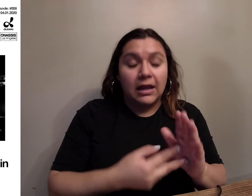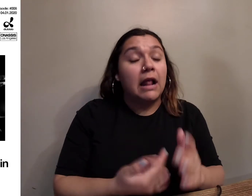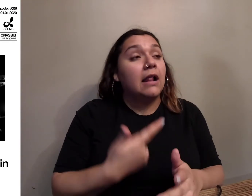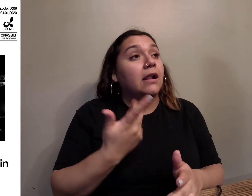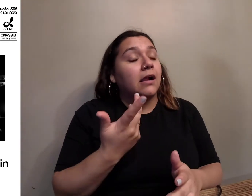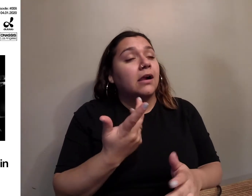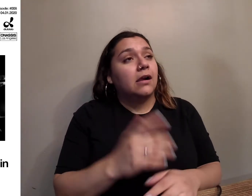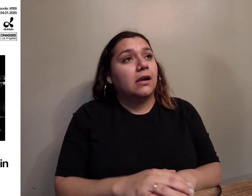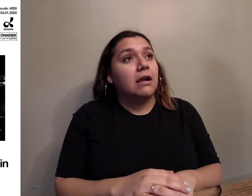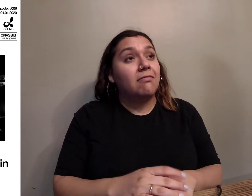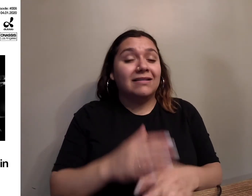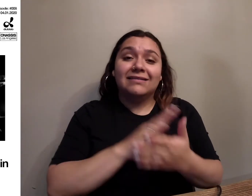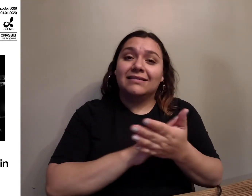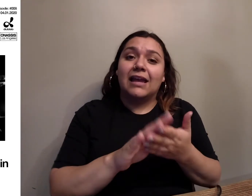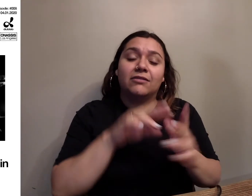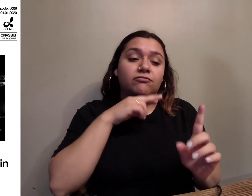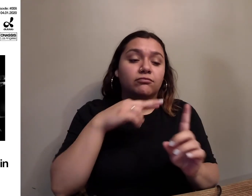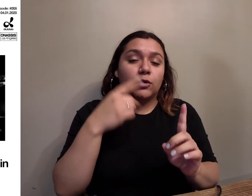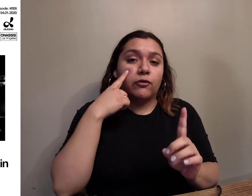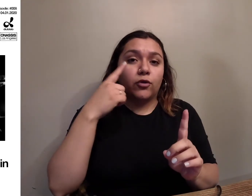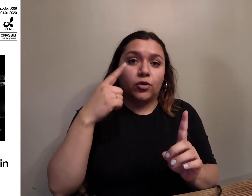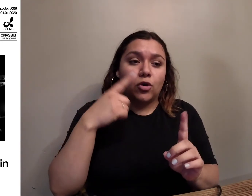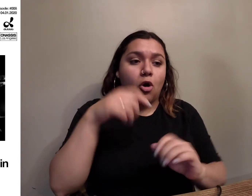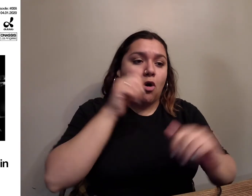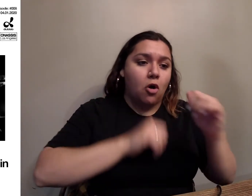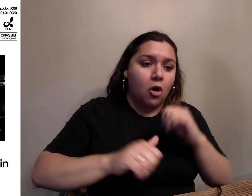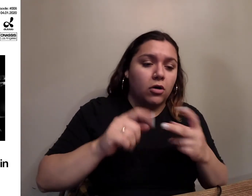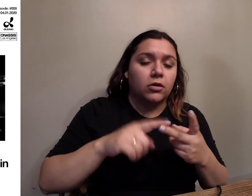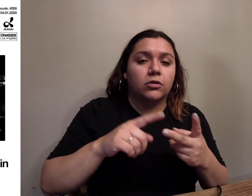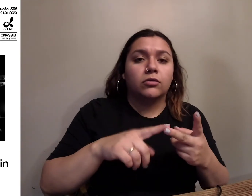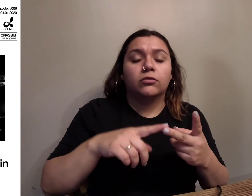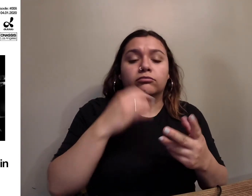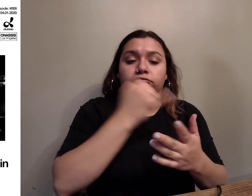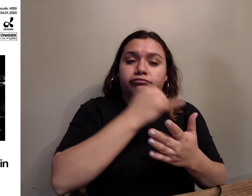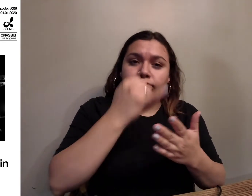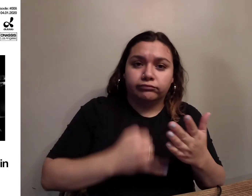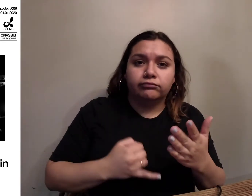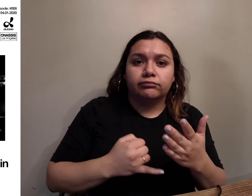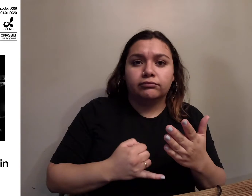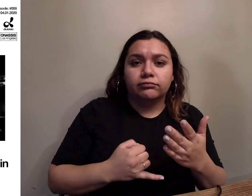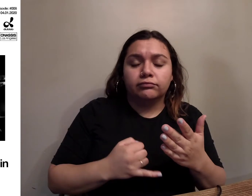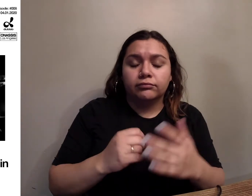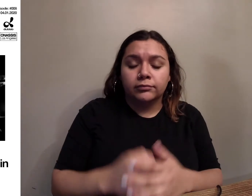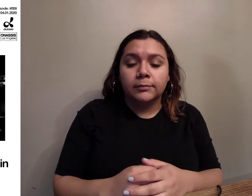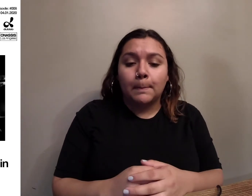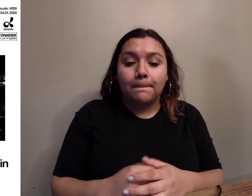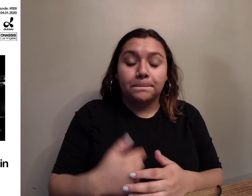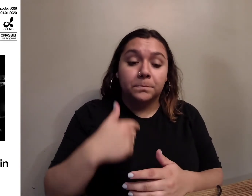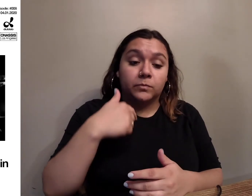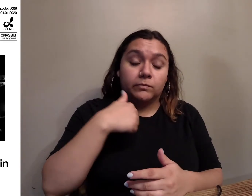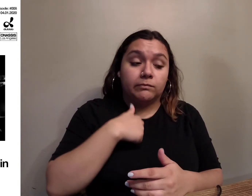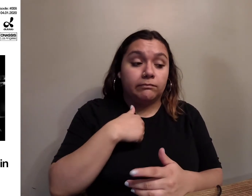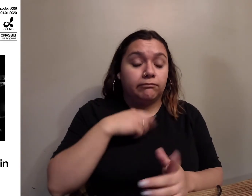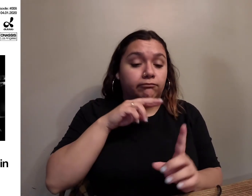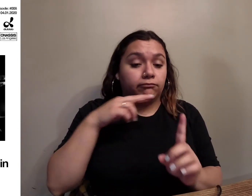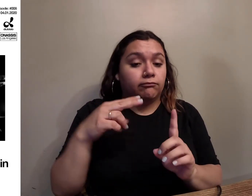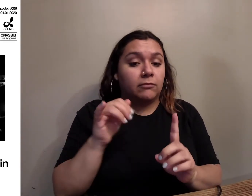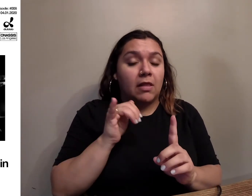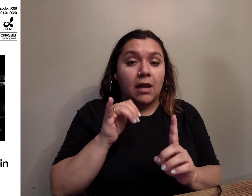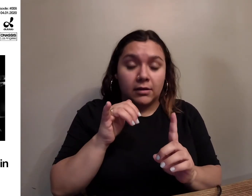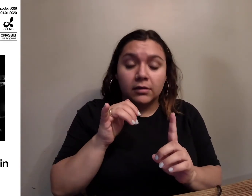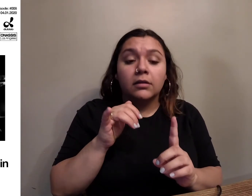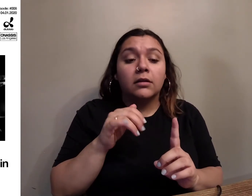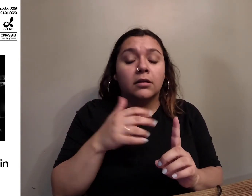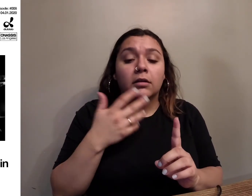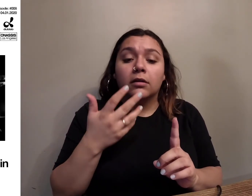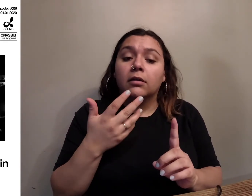kind of nice view of art and drama. Whereas I take the view that, as like Bruce Nauman said,